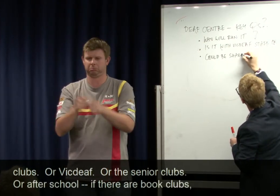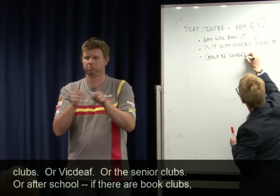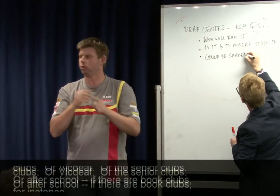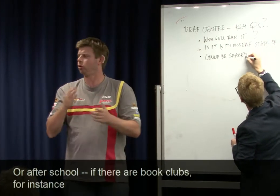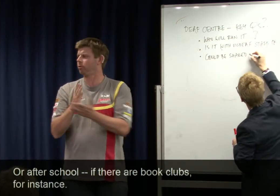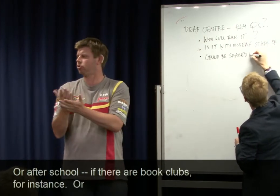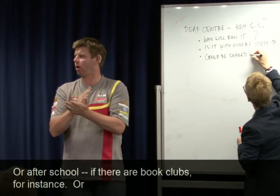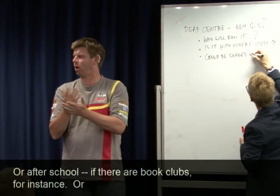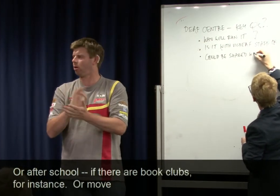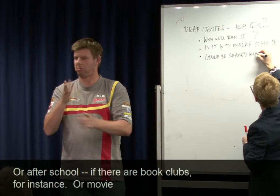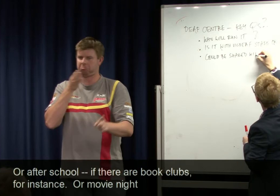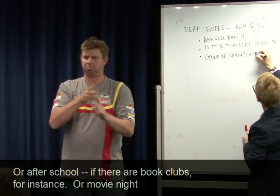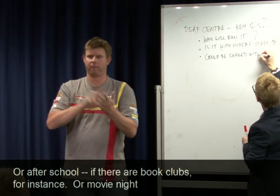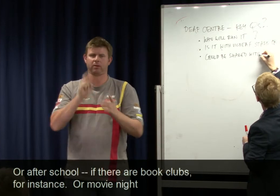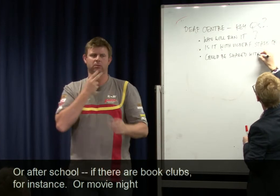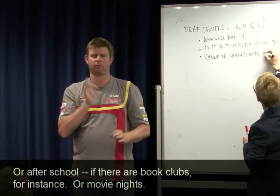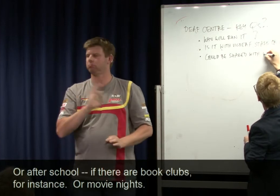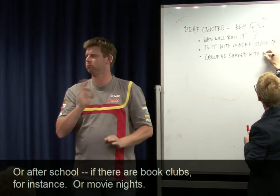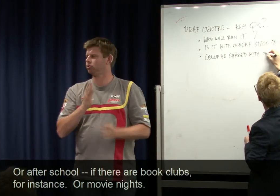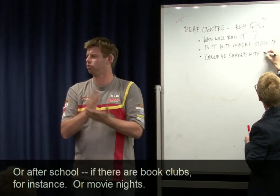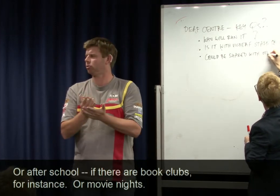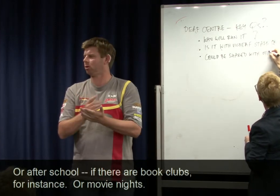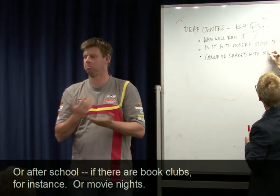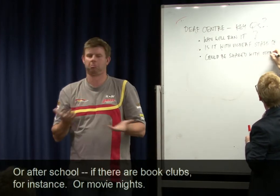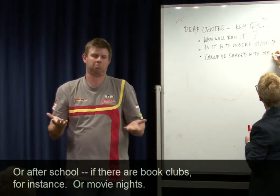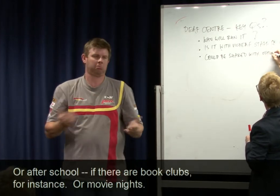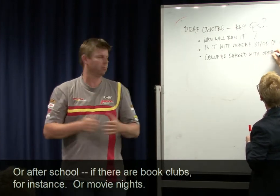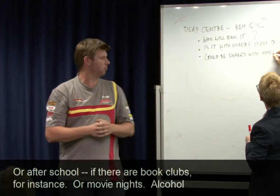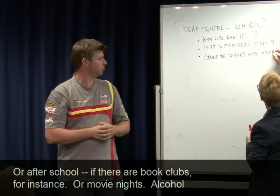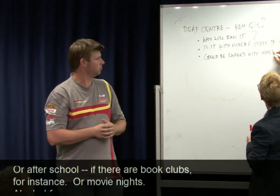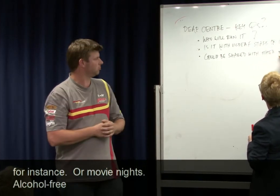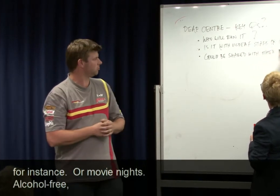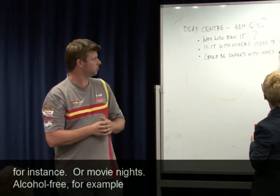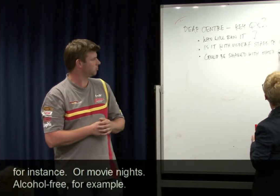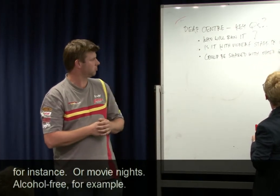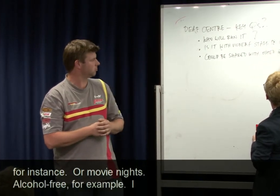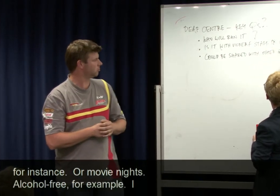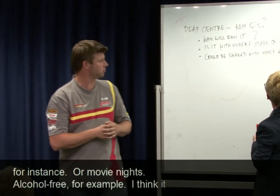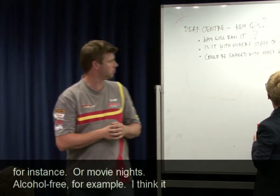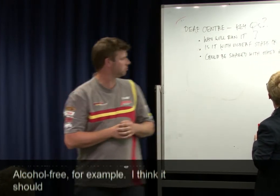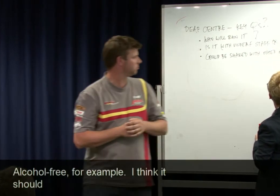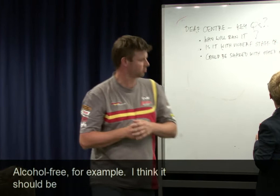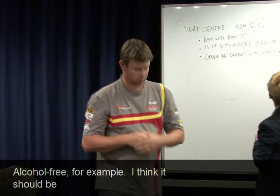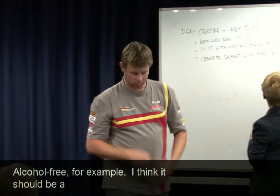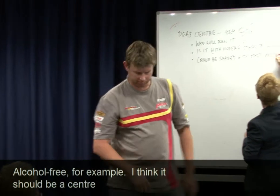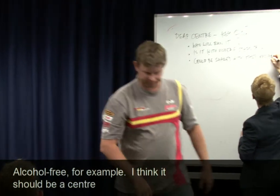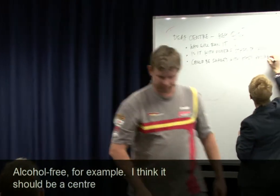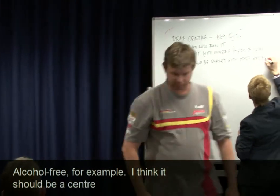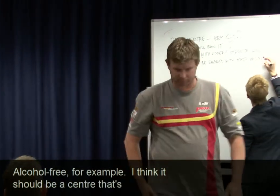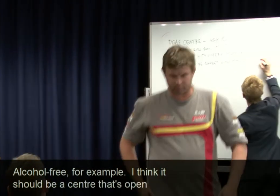nights that are alcohol-free, for example. I think it should be a centre that's open to the community to use and for a variety